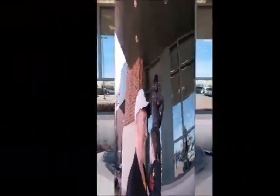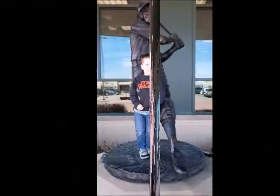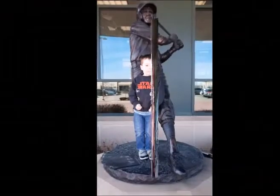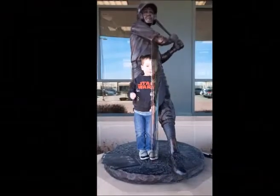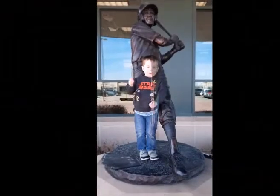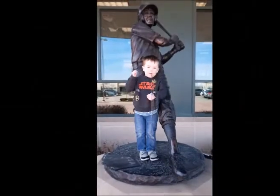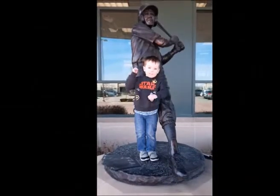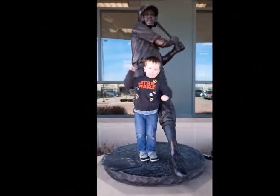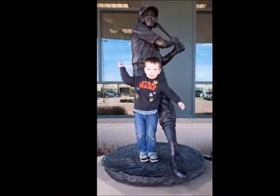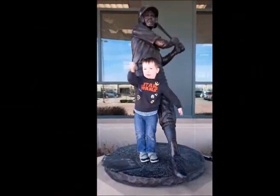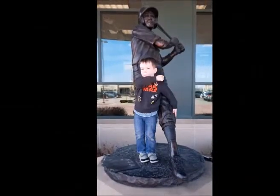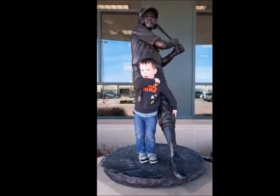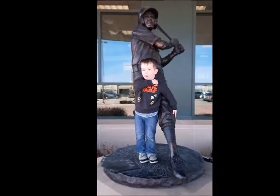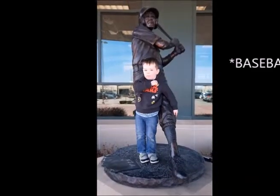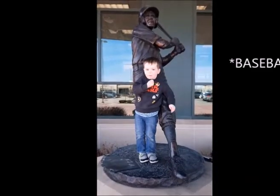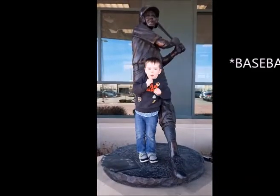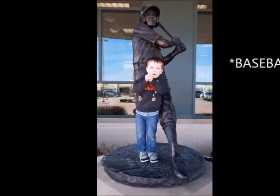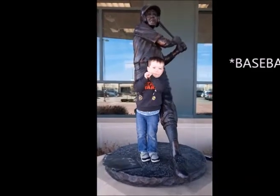baseball. Very good.